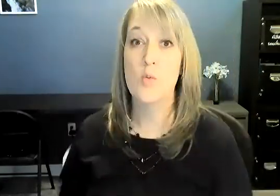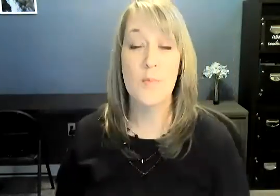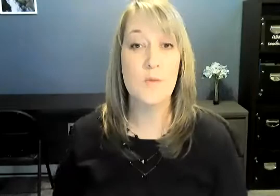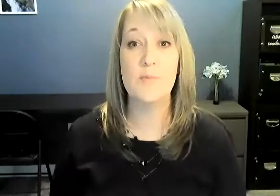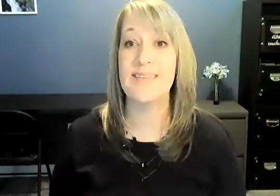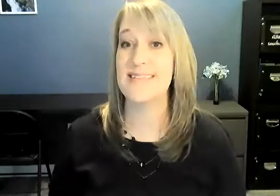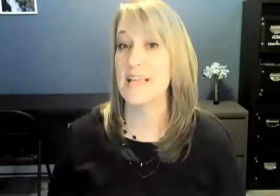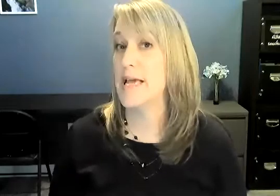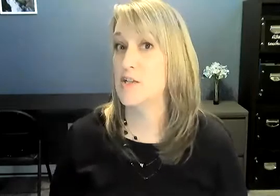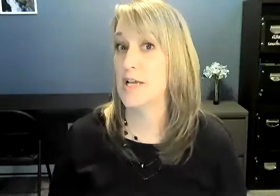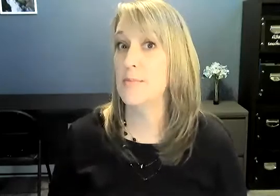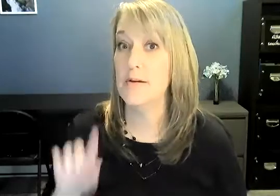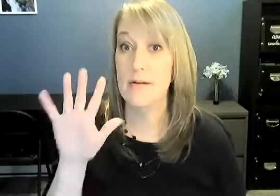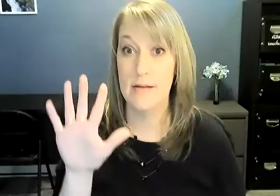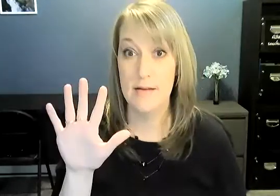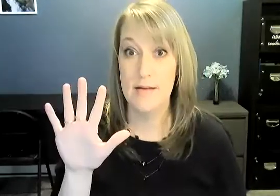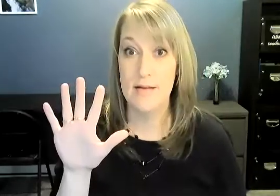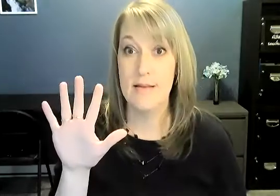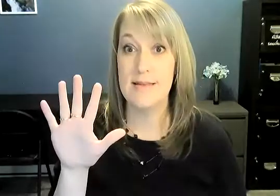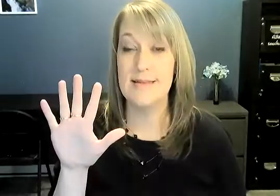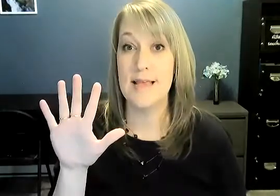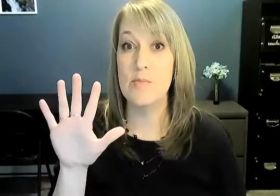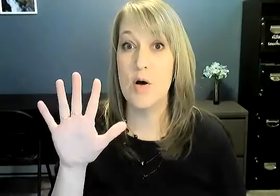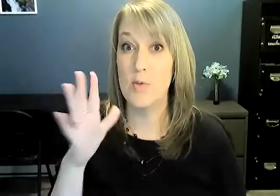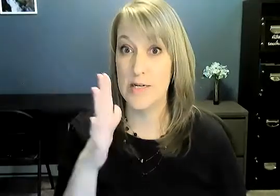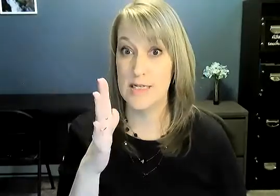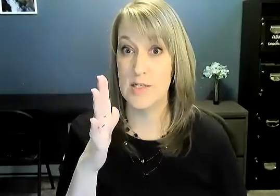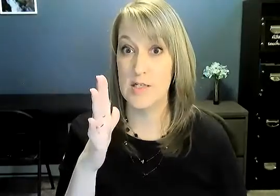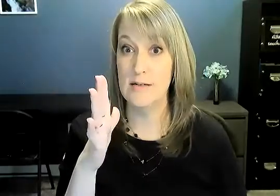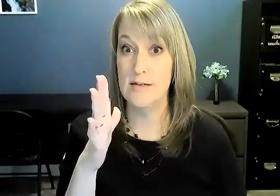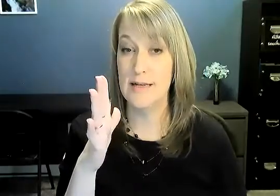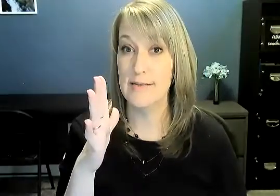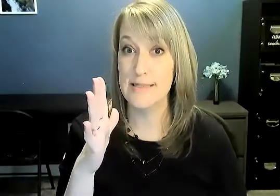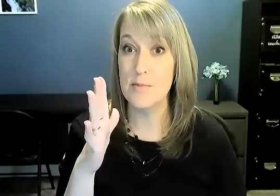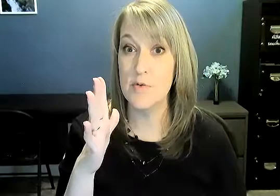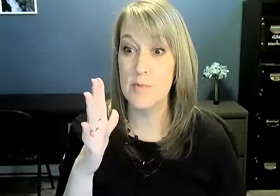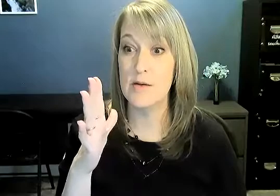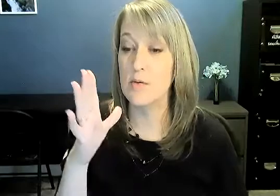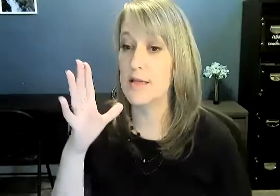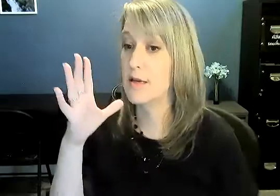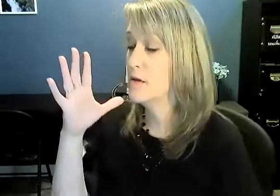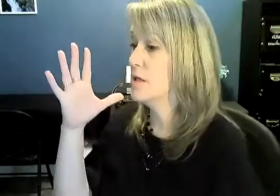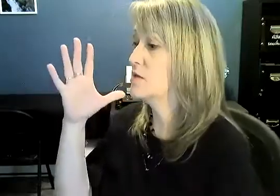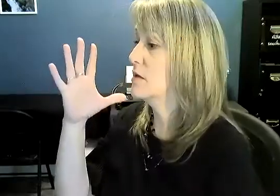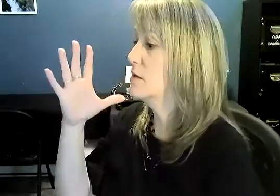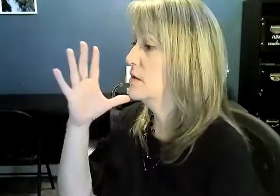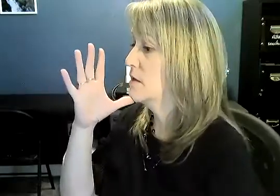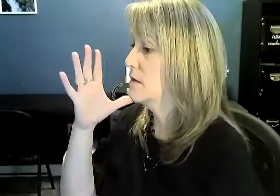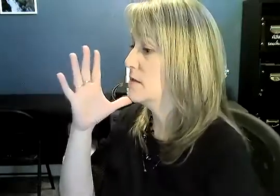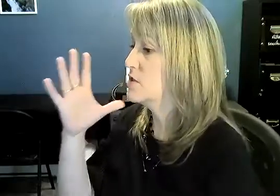Woman will be the same hand shape, the same palm orientation, and the same movement, only you start at the